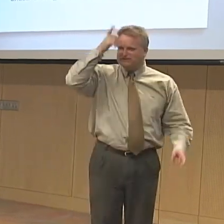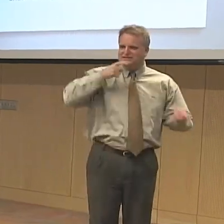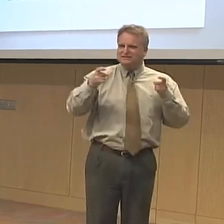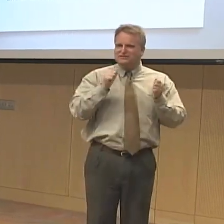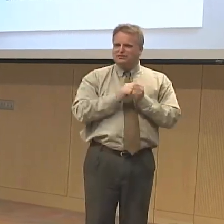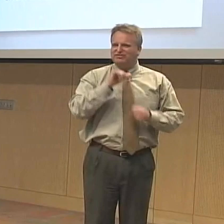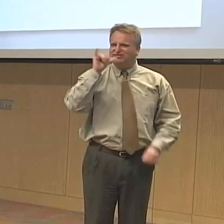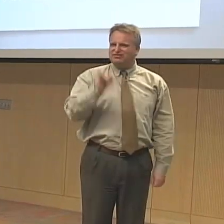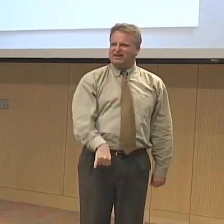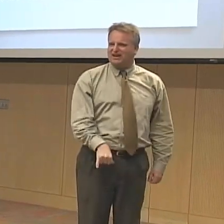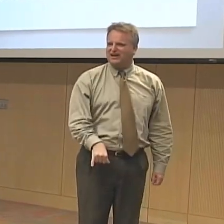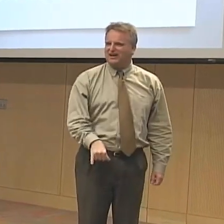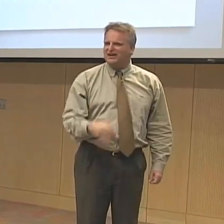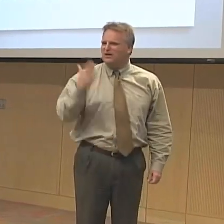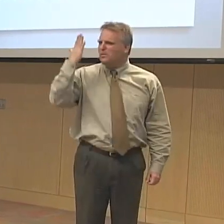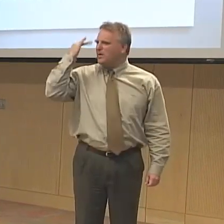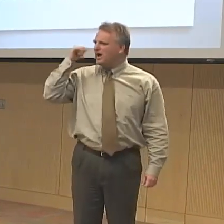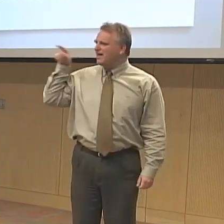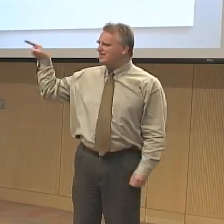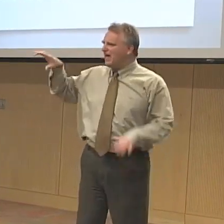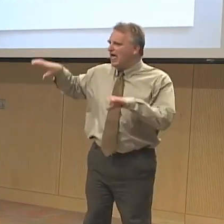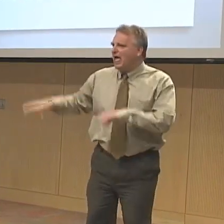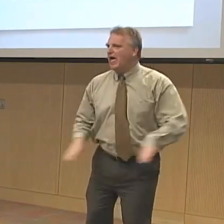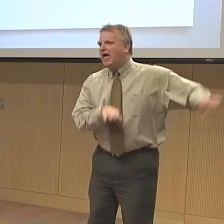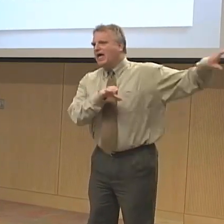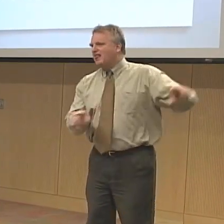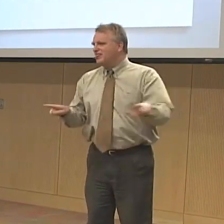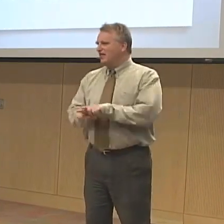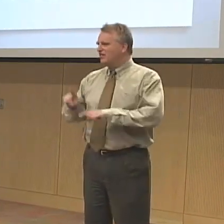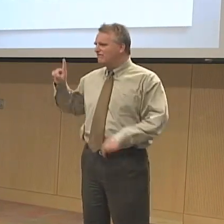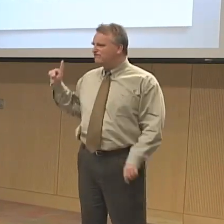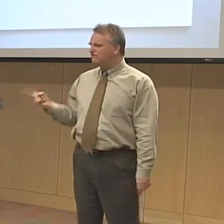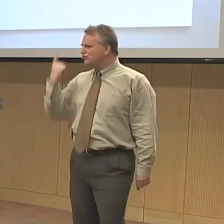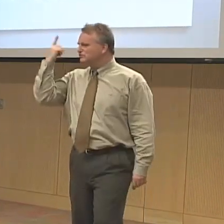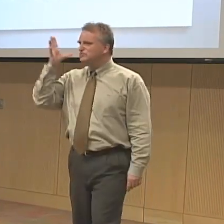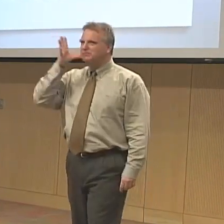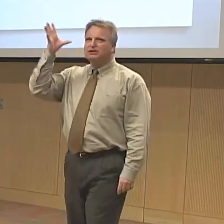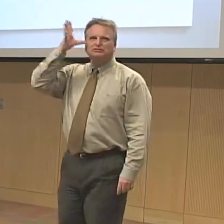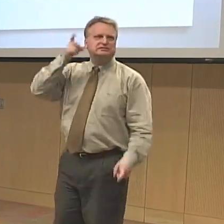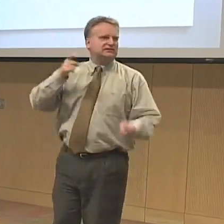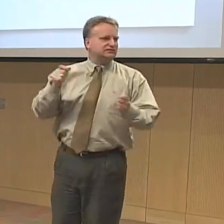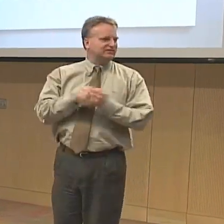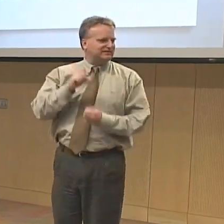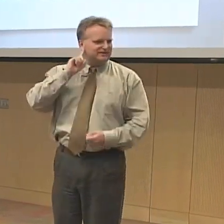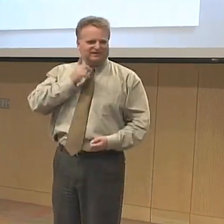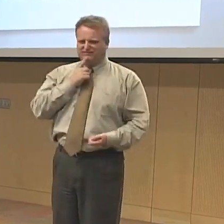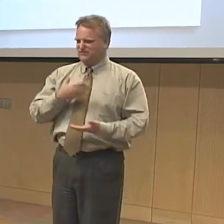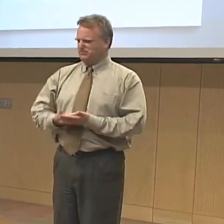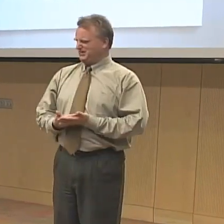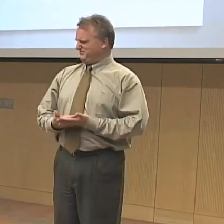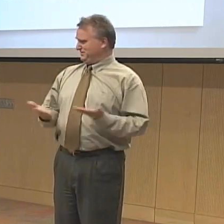the first parents having to deal with a deaf child. And they act like they're the first parents dealing with a deaf baby.